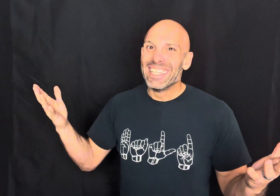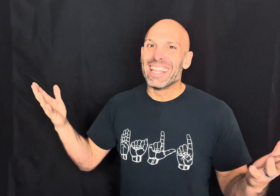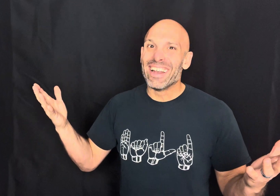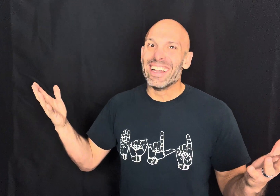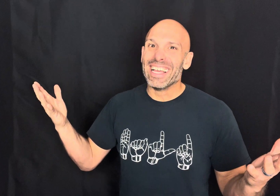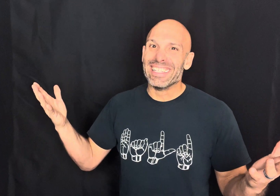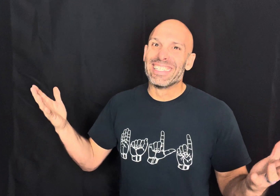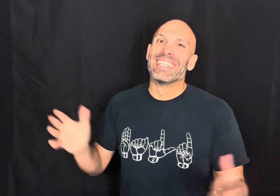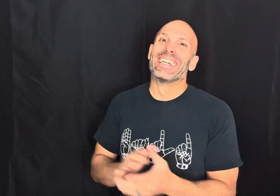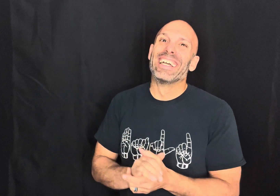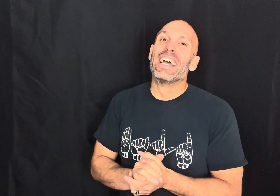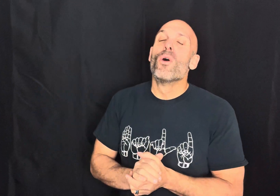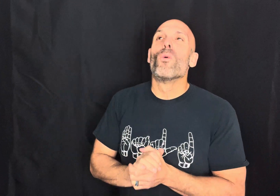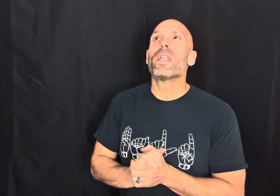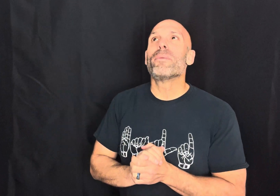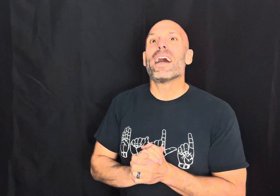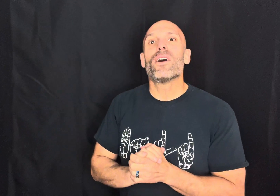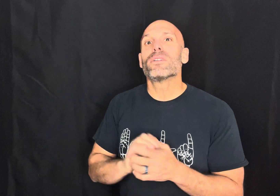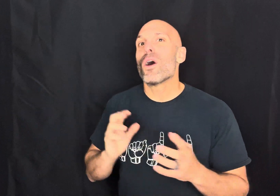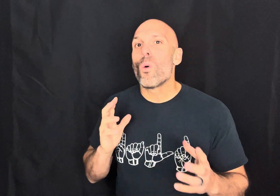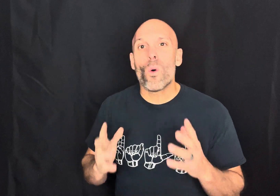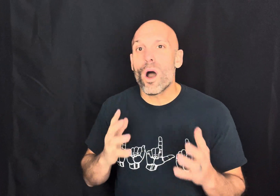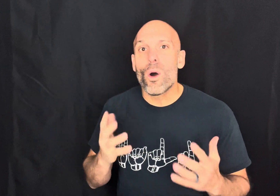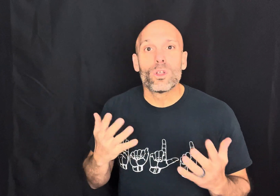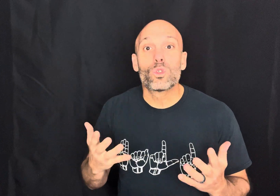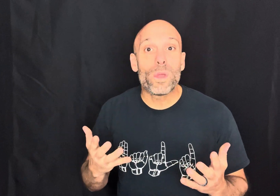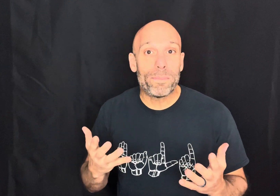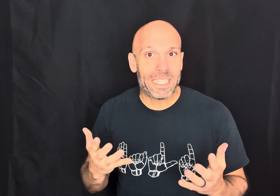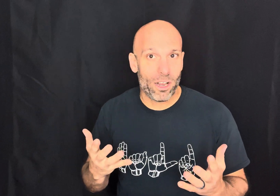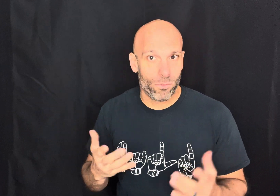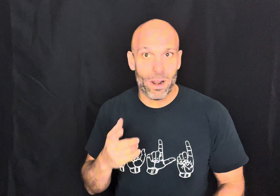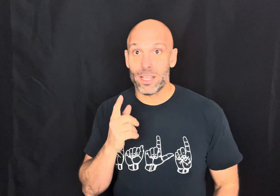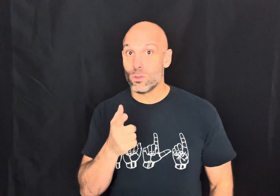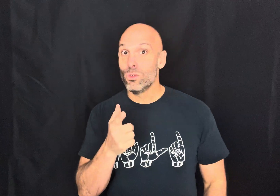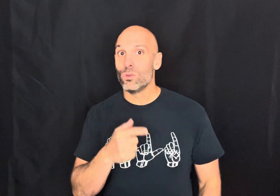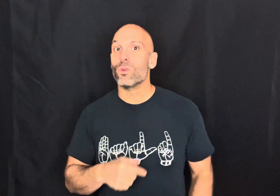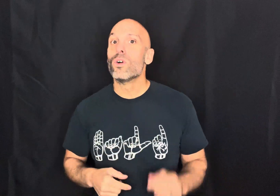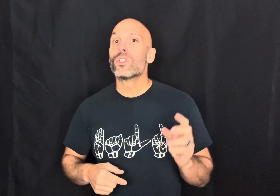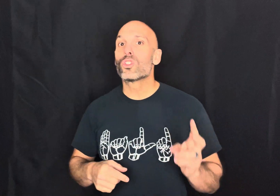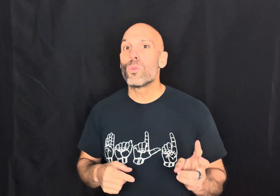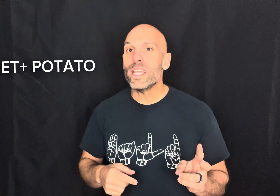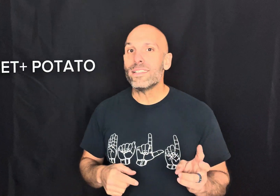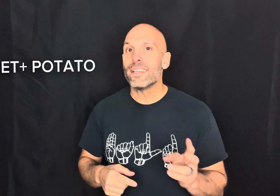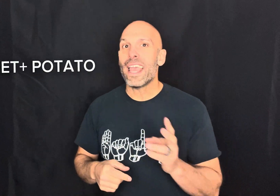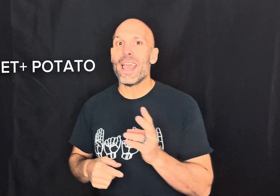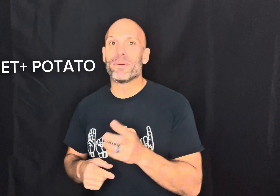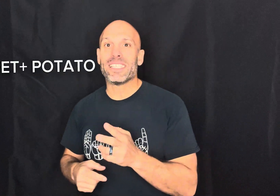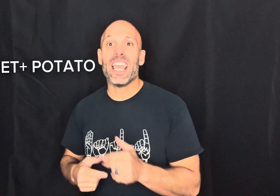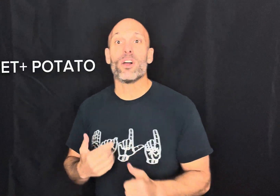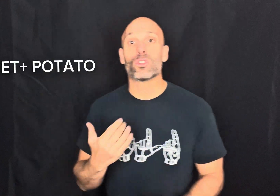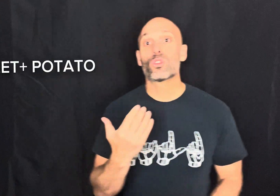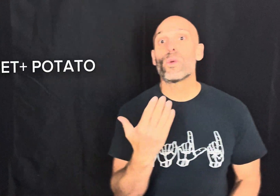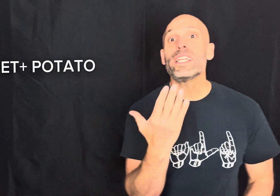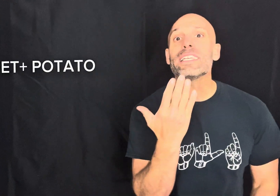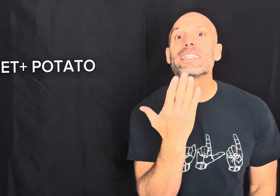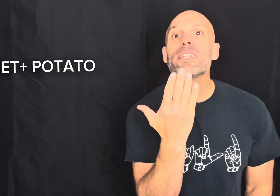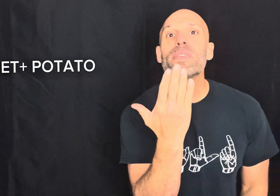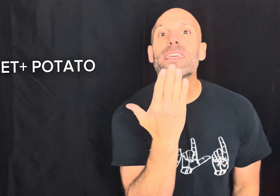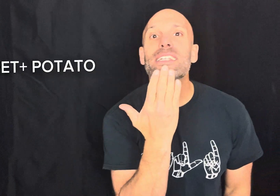there it is. What about sweet potato fries? Ooh, sweet and potato. Sweet is going to be an